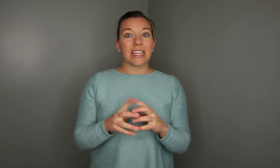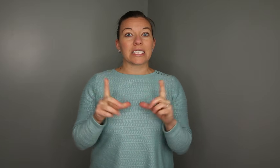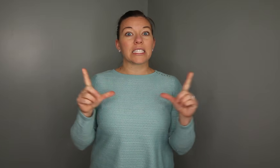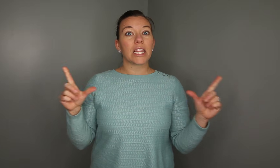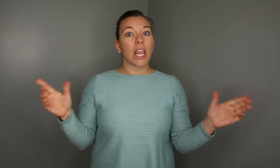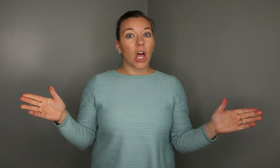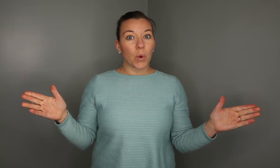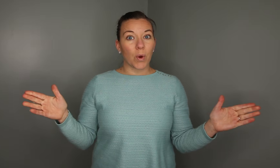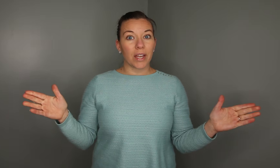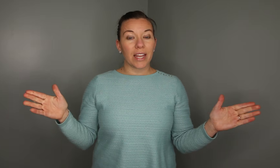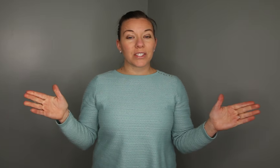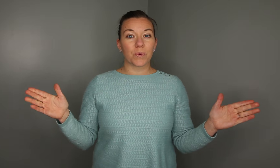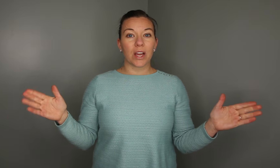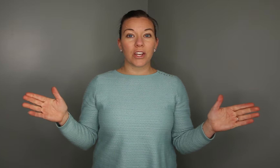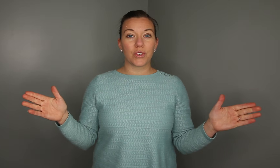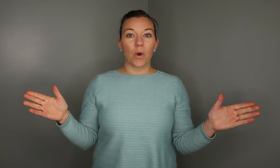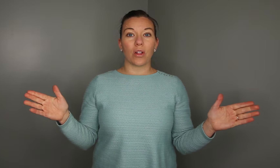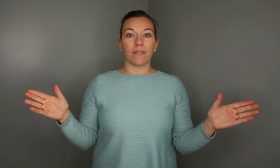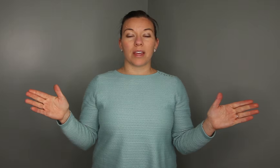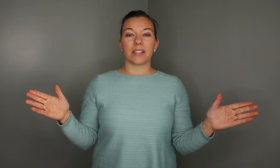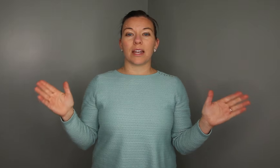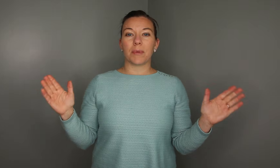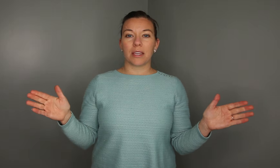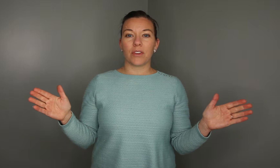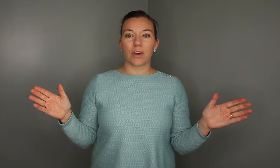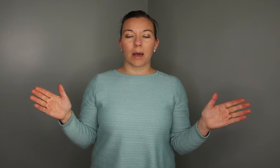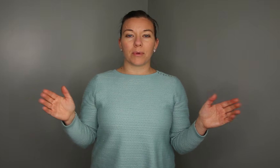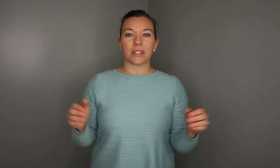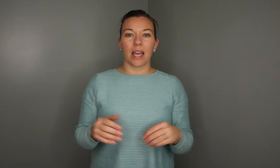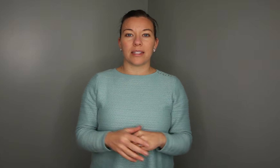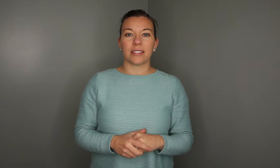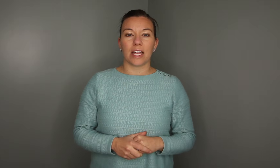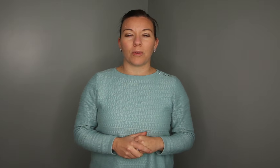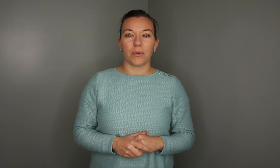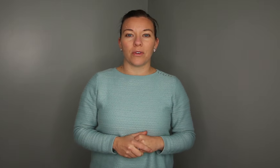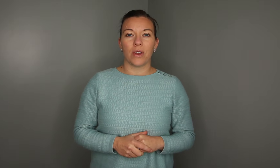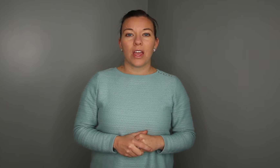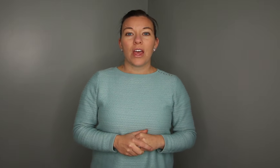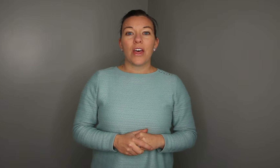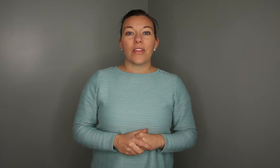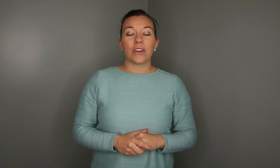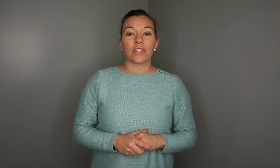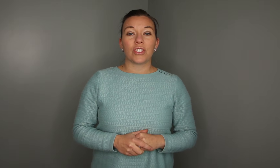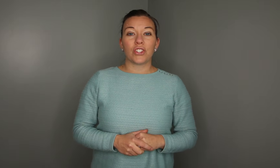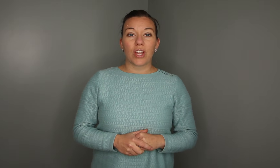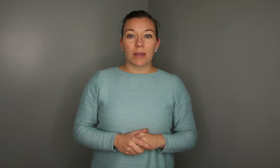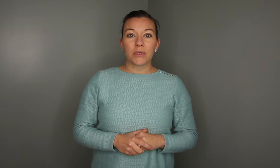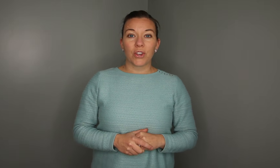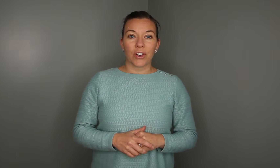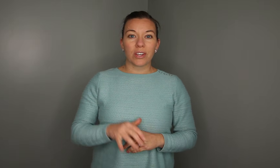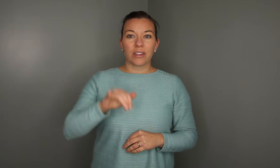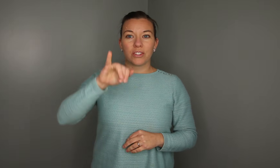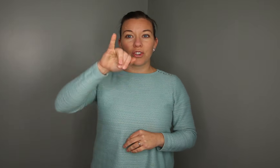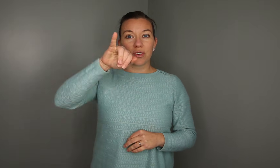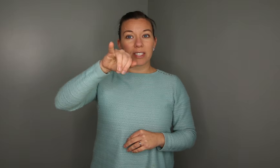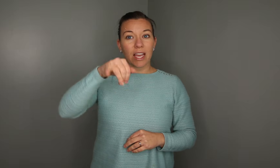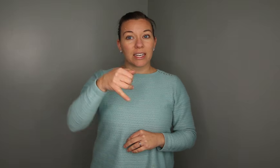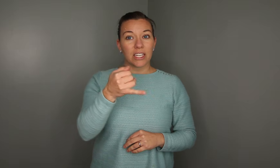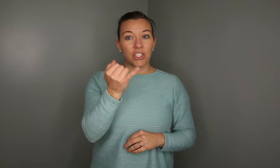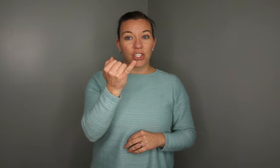is a long one, so we're not going to do all of it. And I'm going to give you a couple signs to help you. There's James Cook, so you can sign